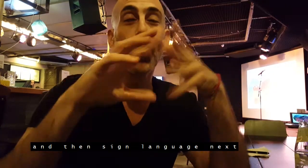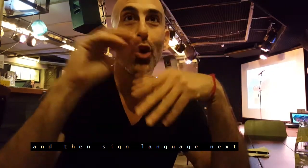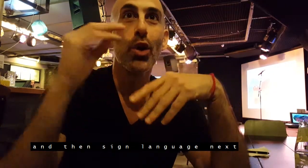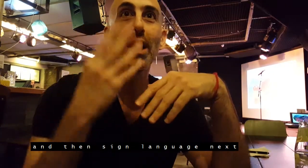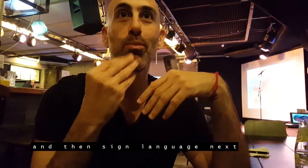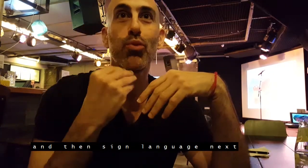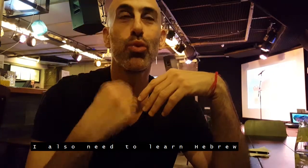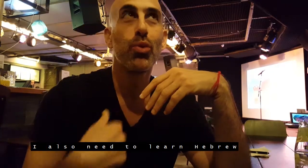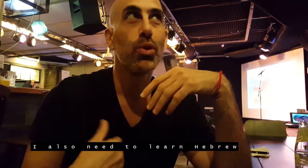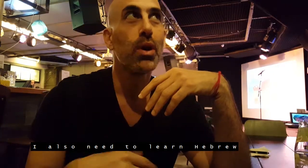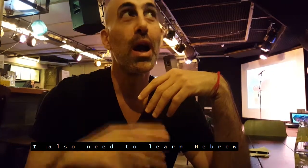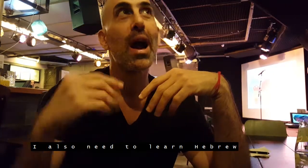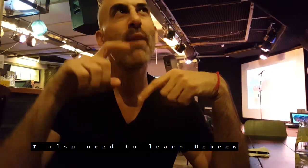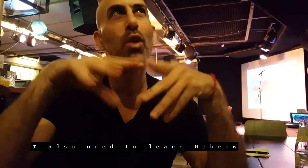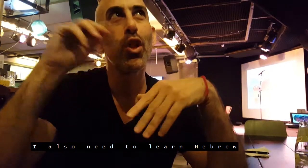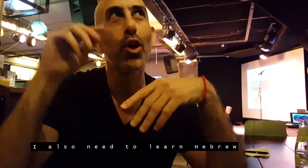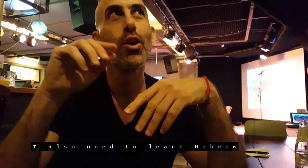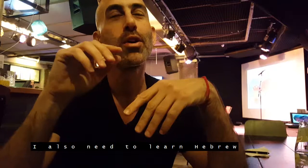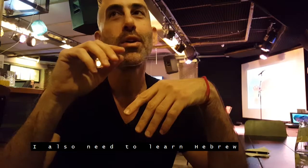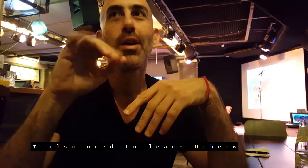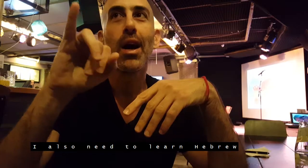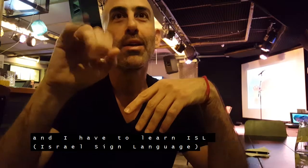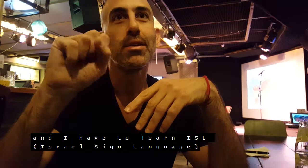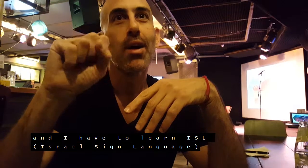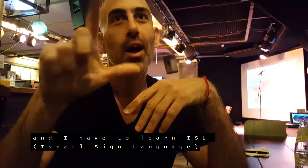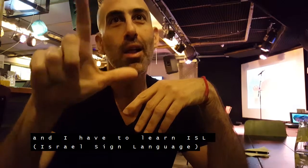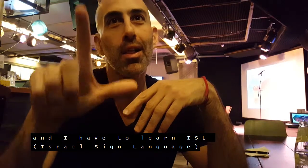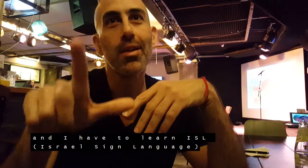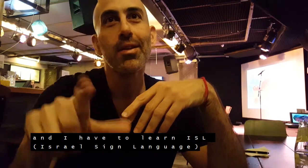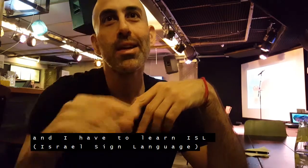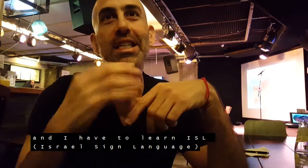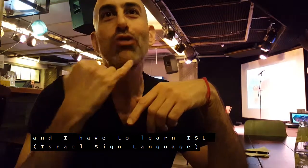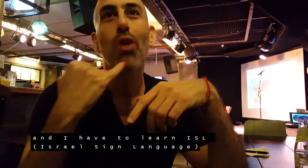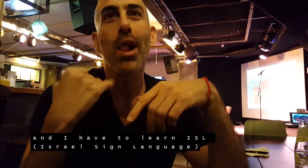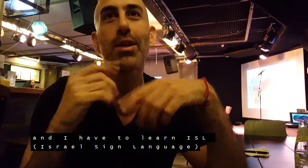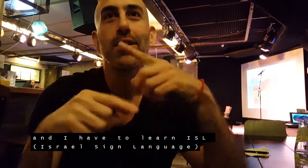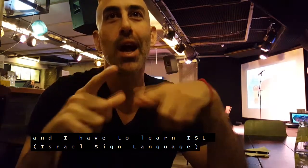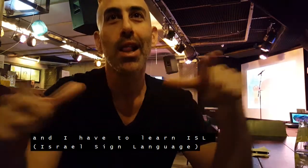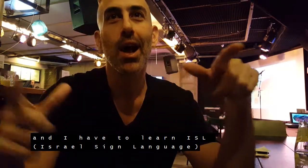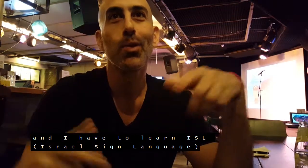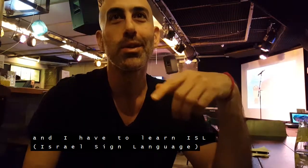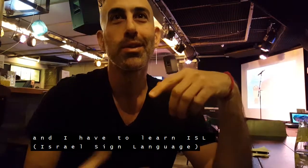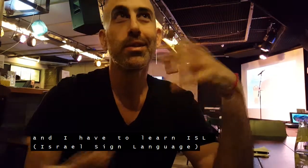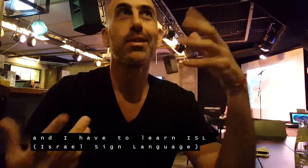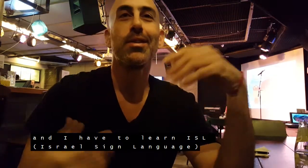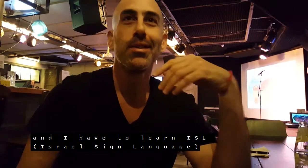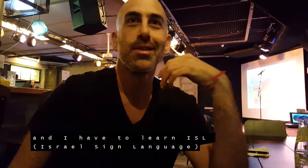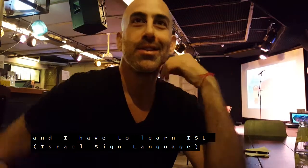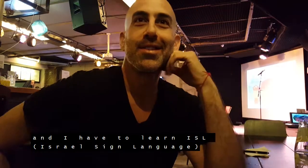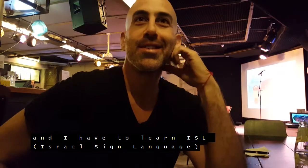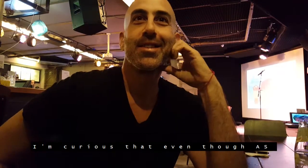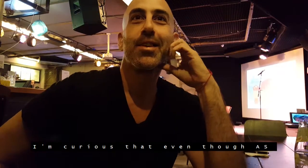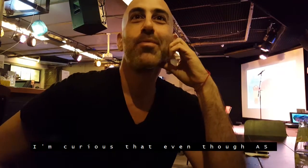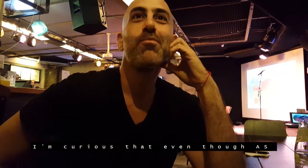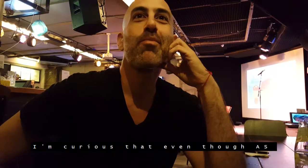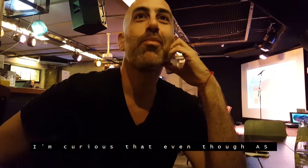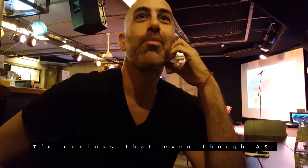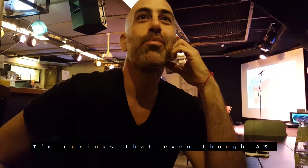next. I also need to learn Hebrew, and I have to learn ASL, Israeli Sign Language. And I'm